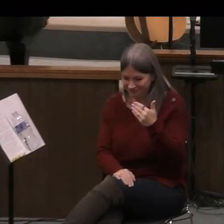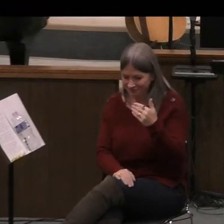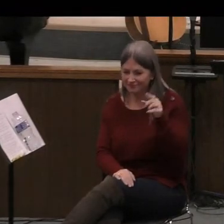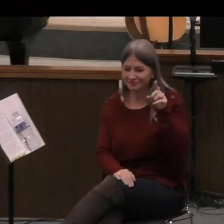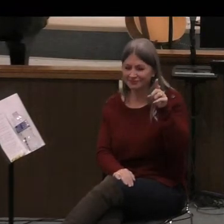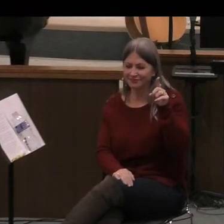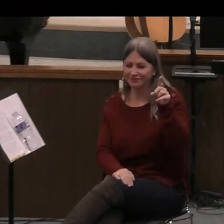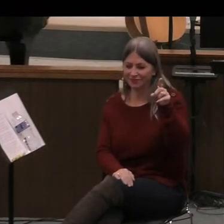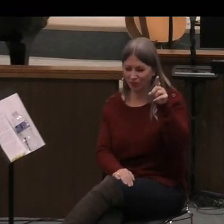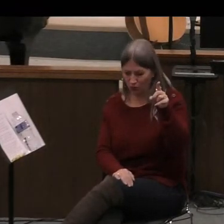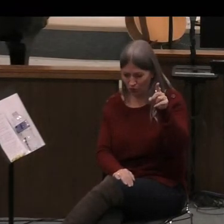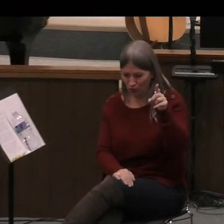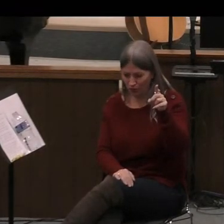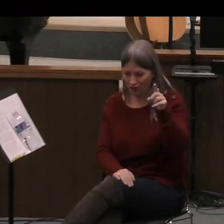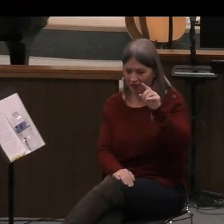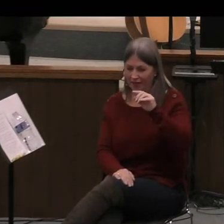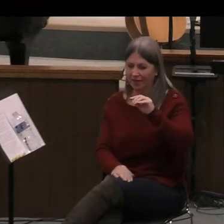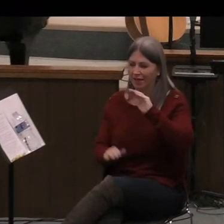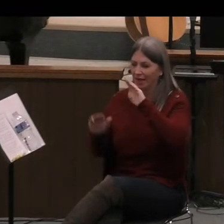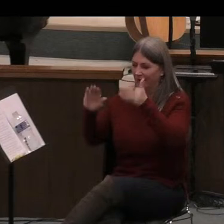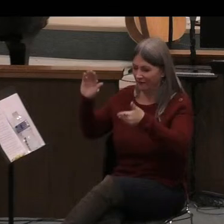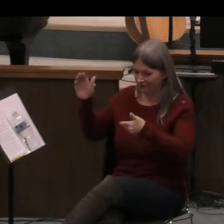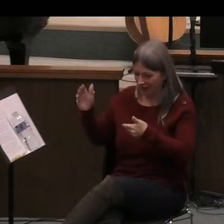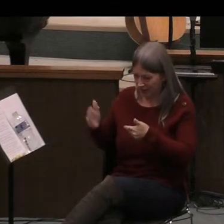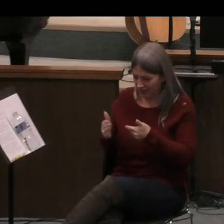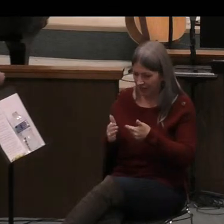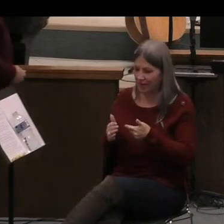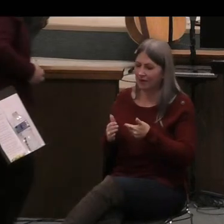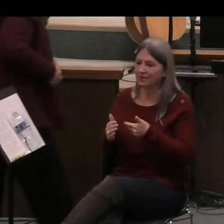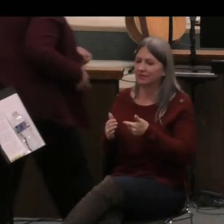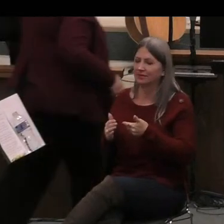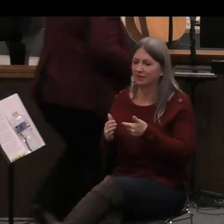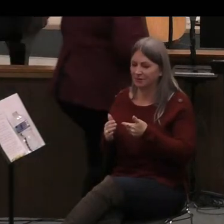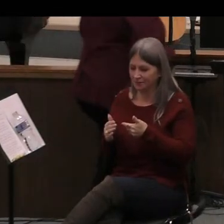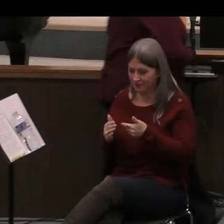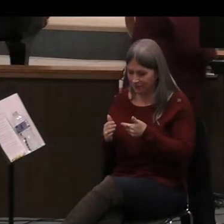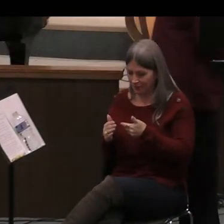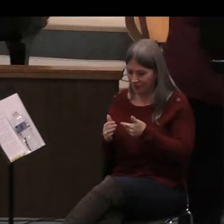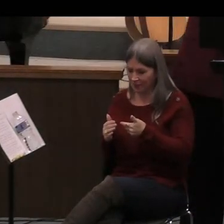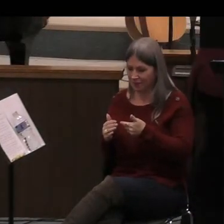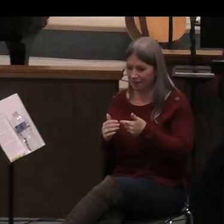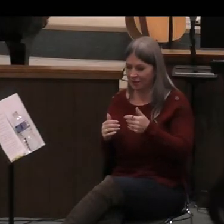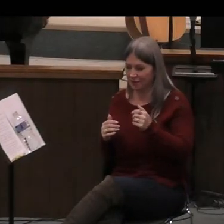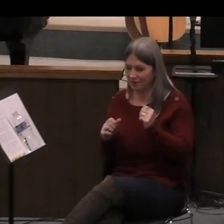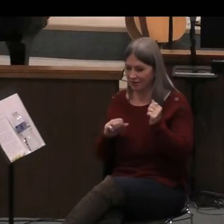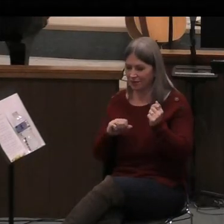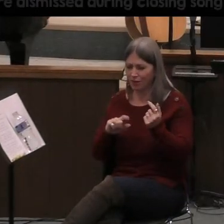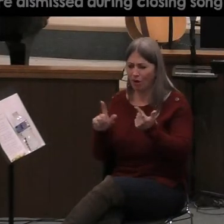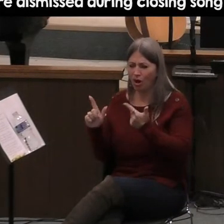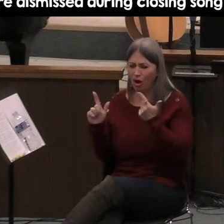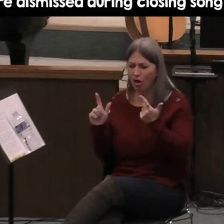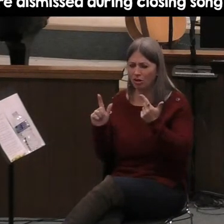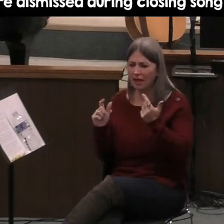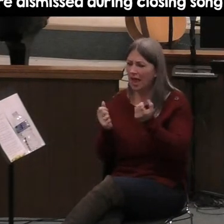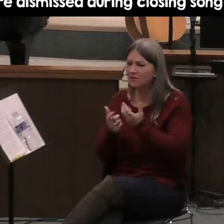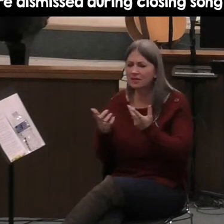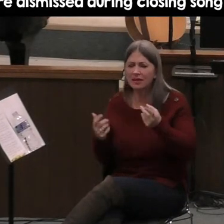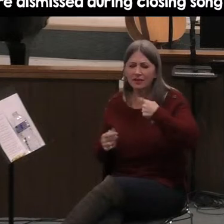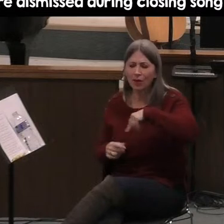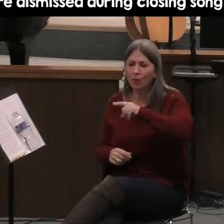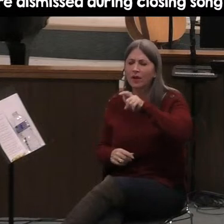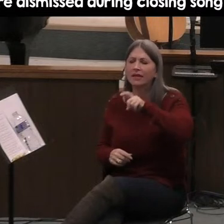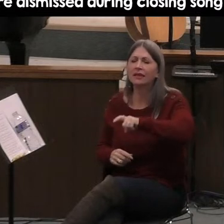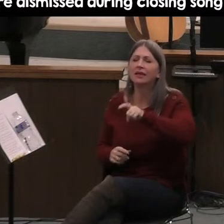you provide us with all that we need, all the energy that we need to